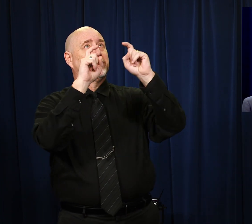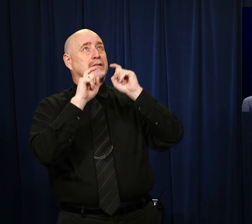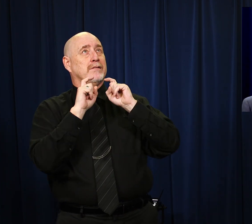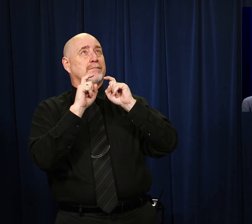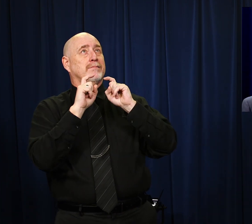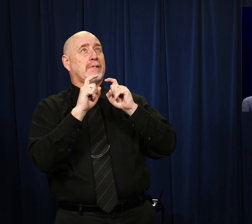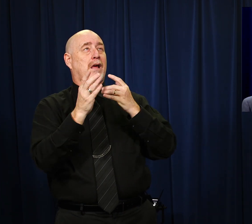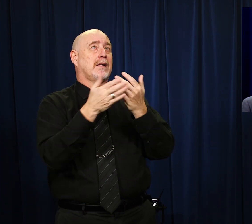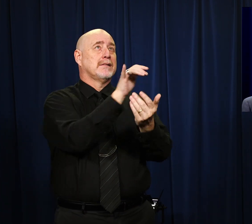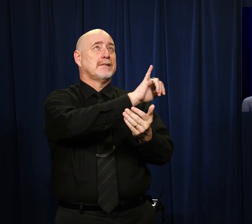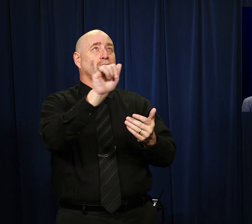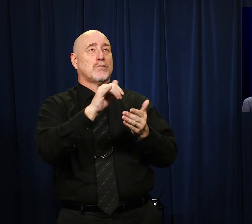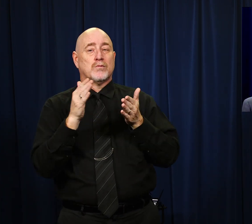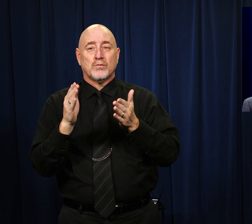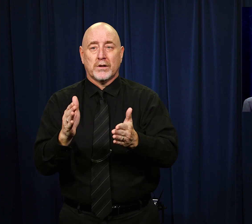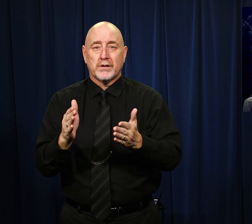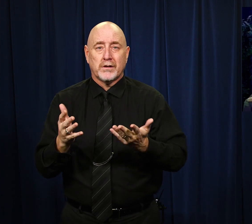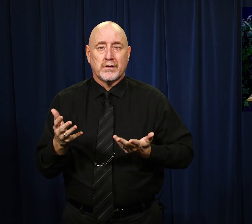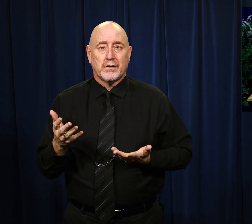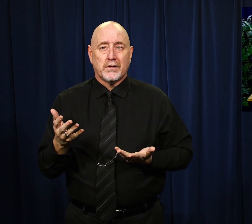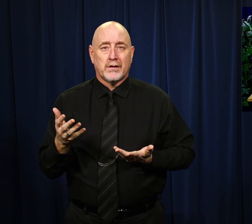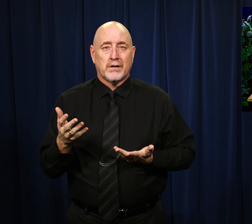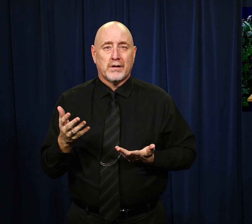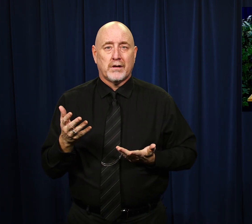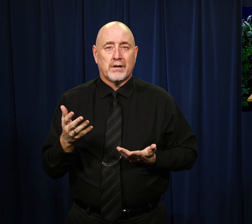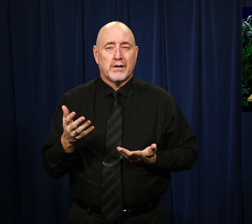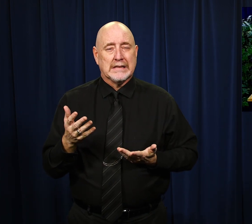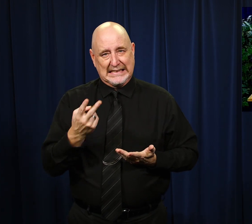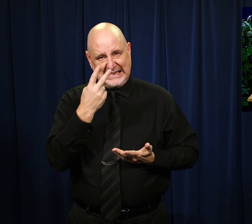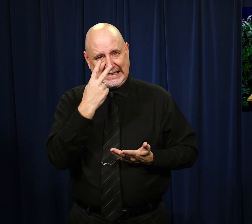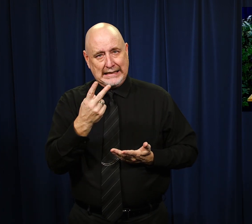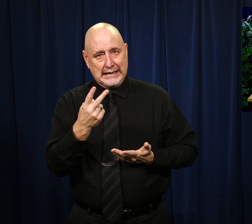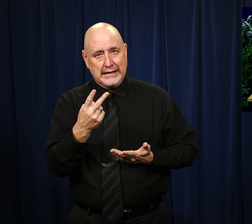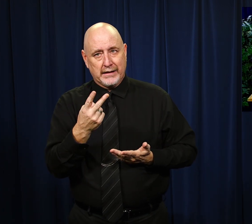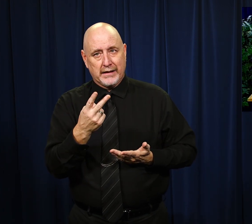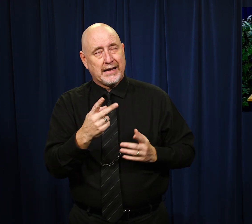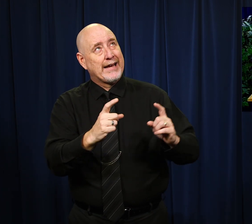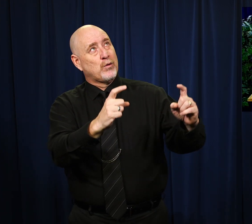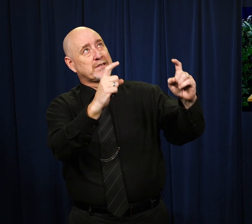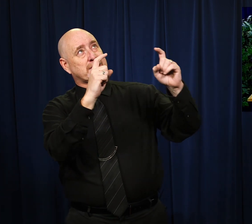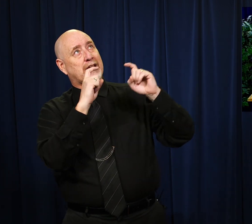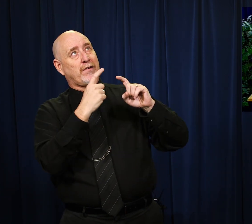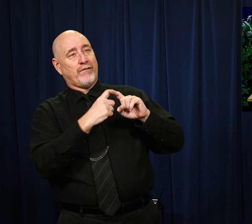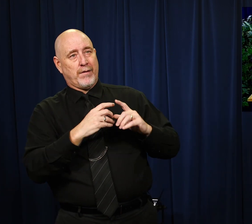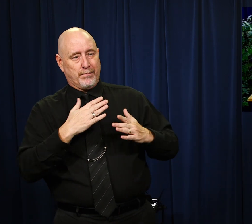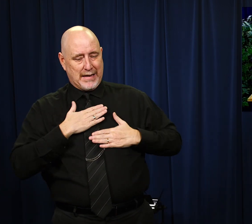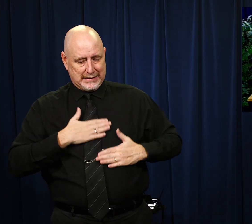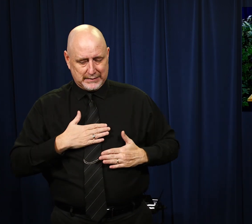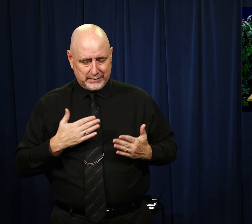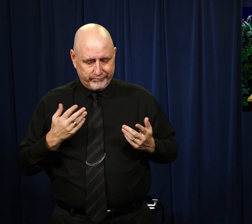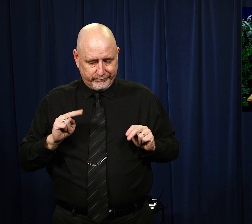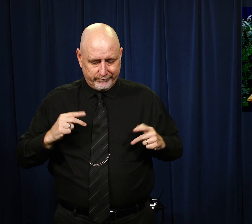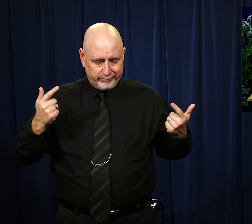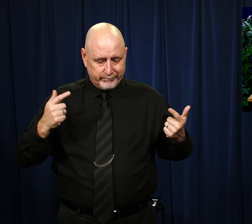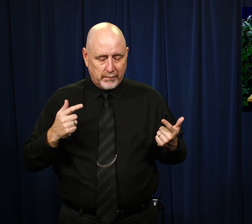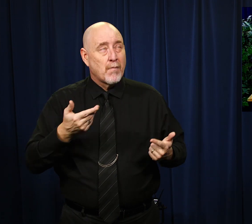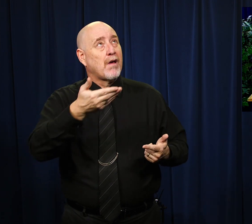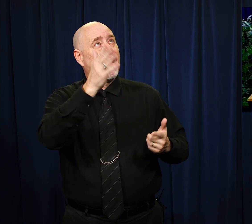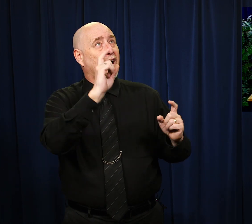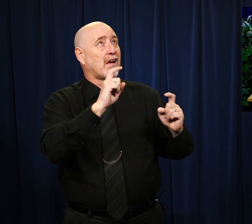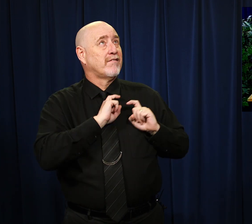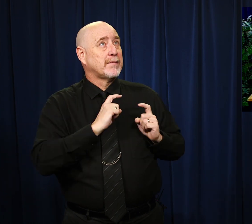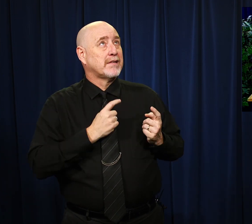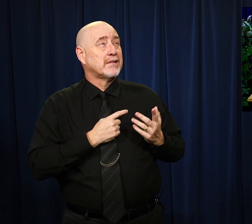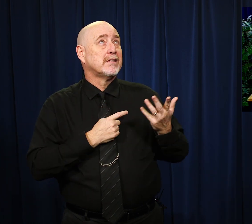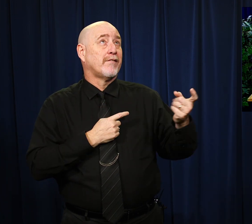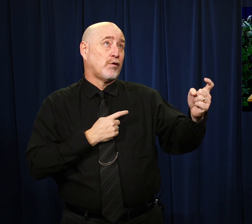a figurative sense. So you see, he received him, as it were, from a dead situation. But he says, God,